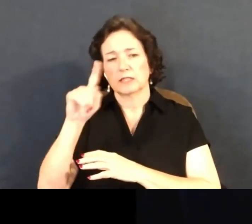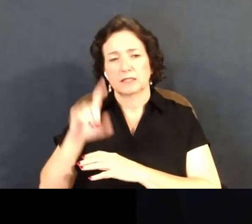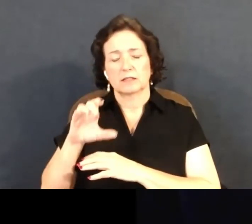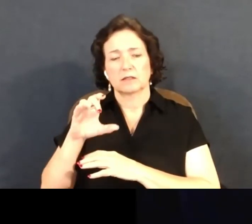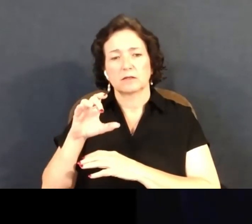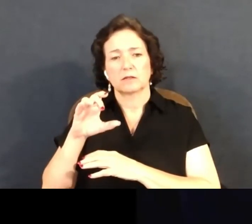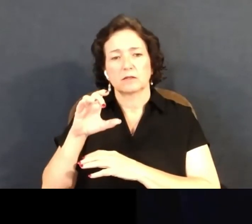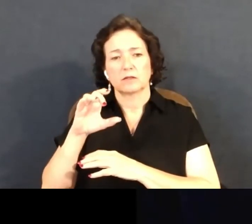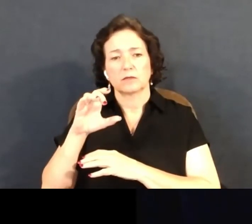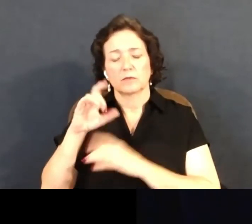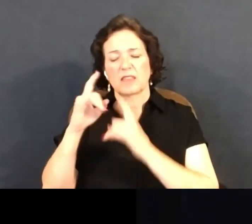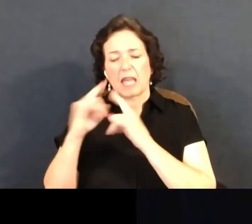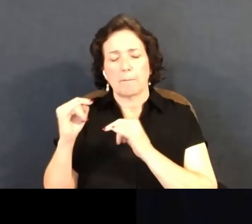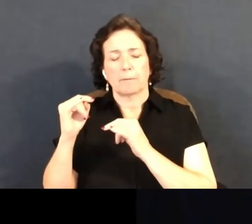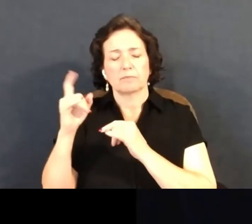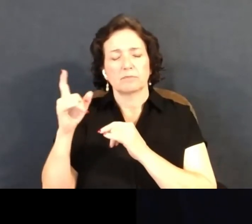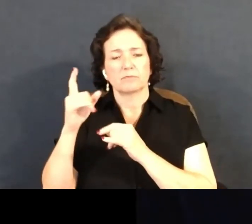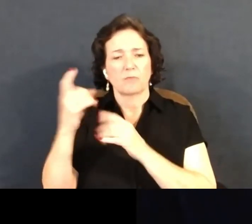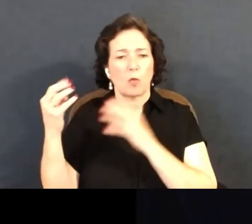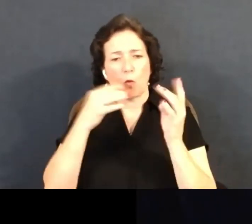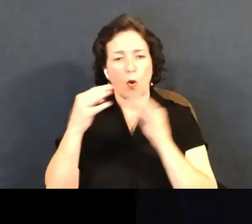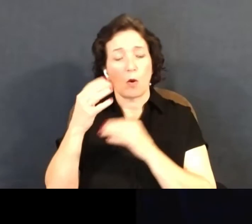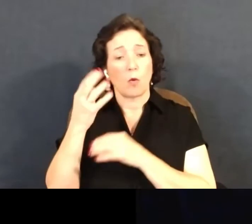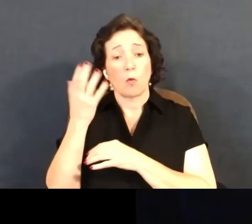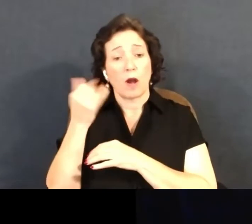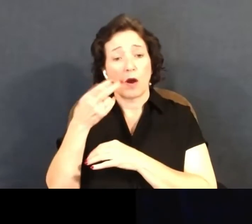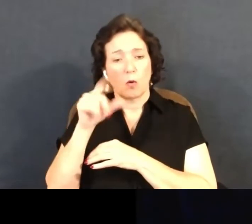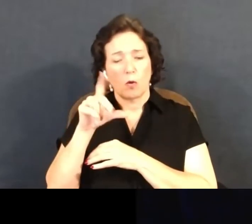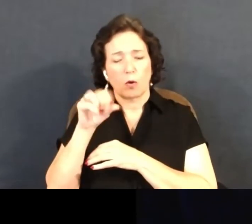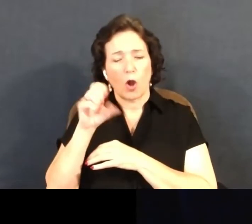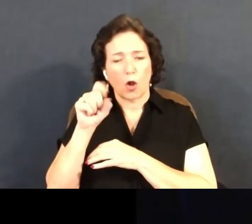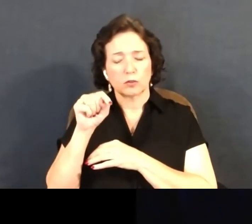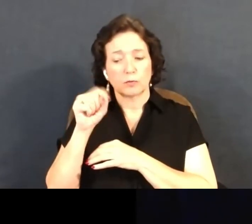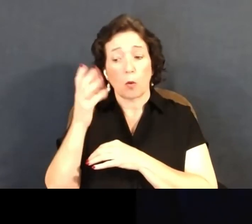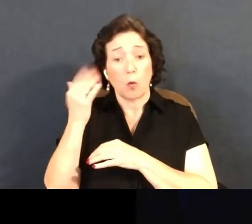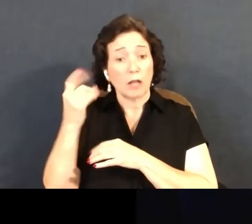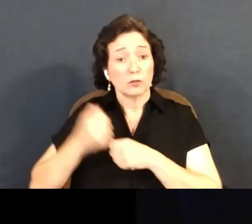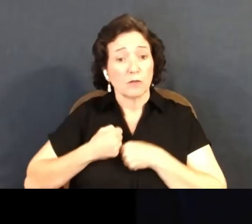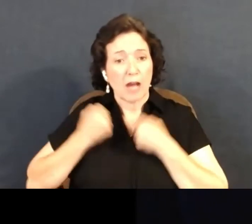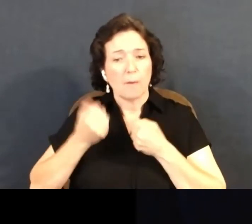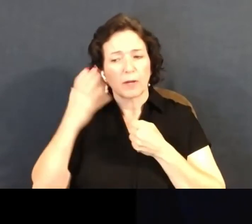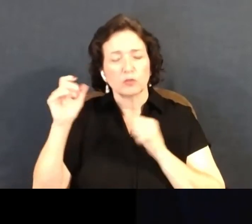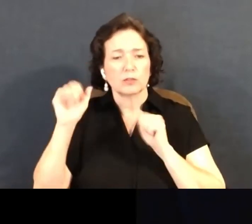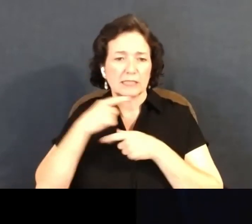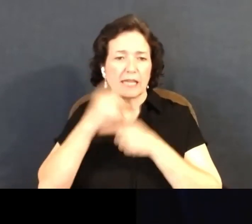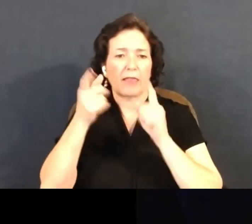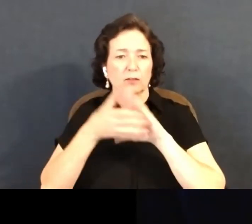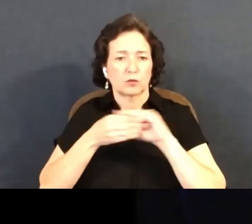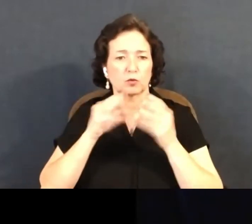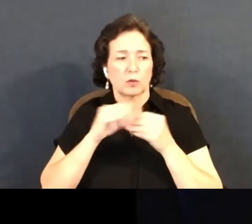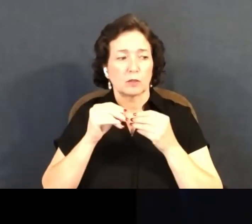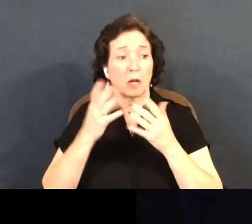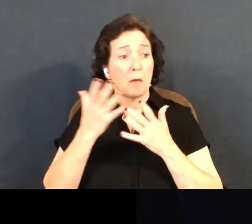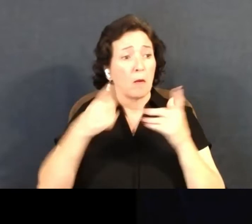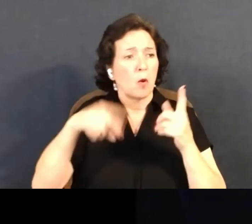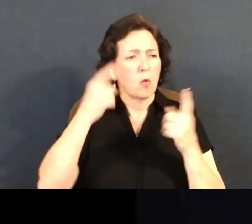partly because she could tell stories. And just think, some people wonder about the power of